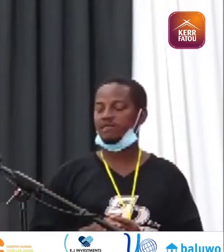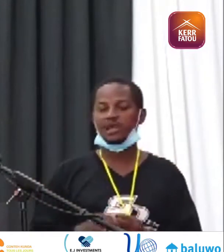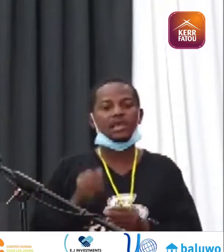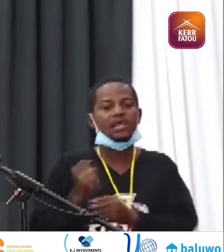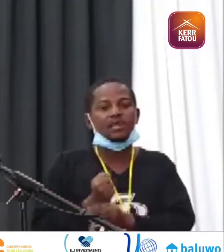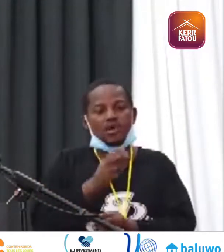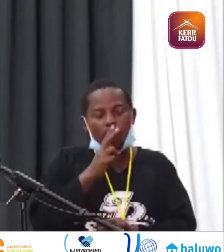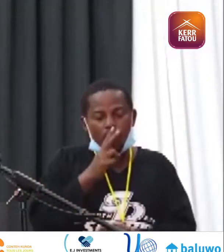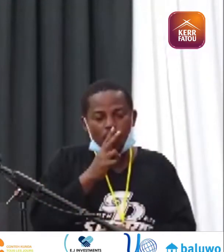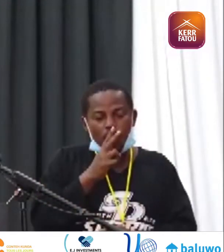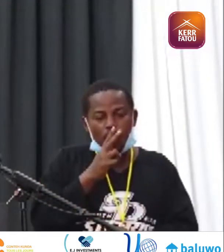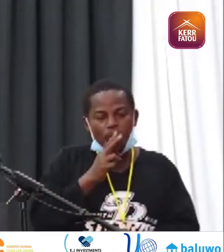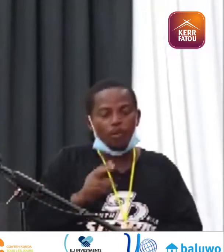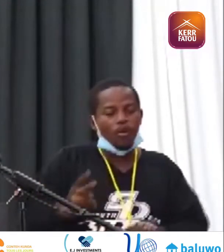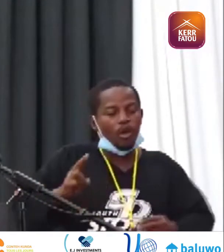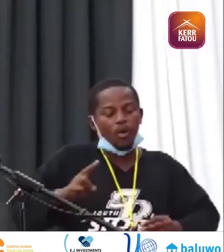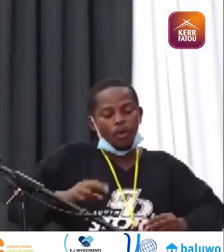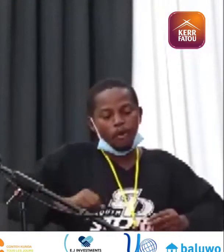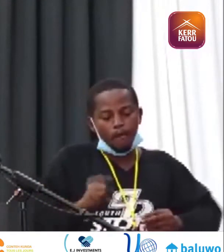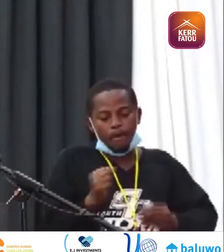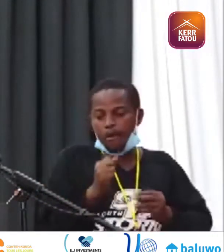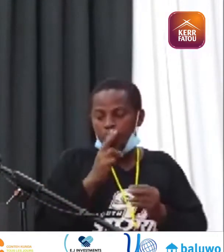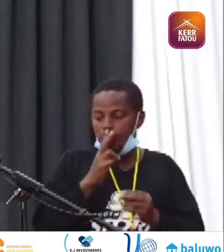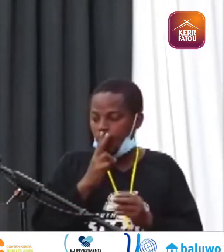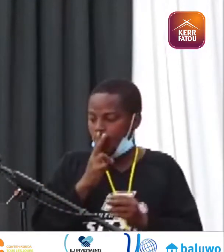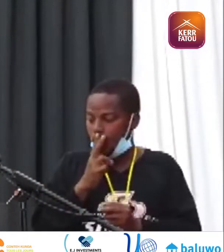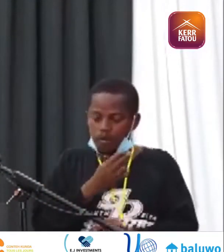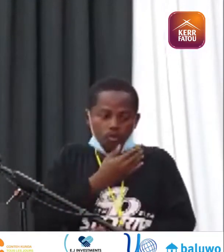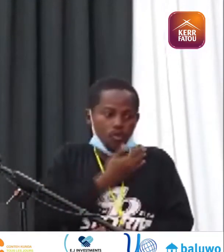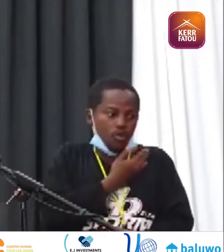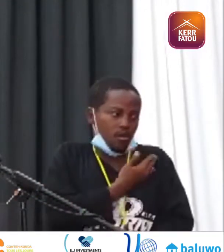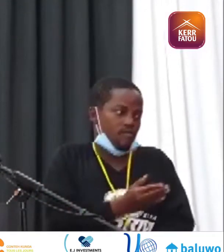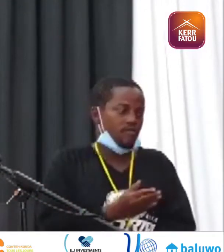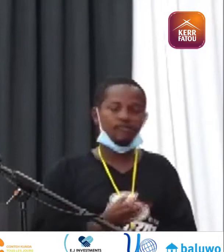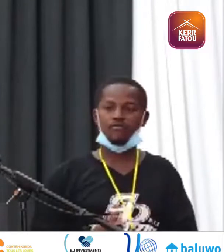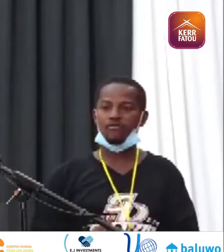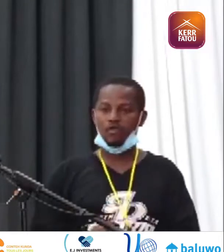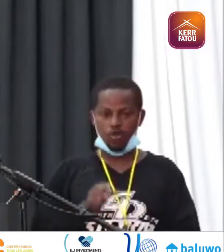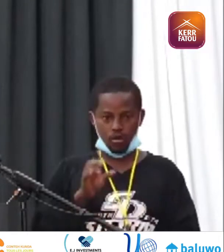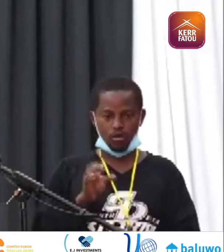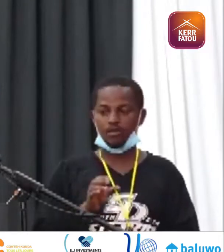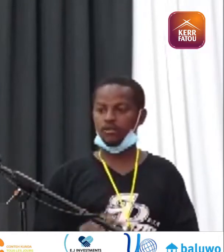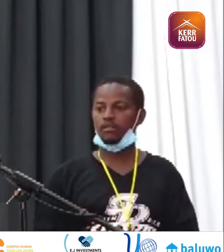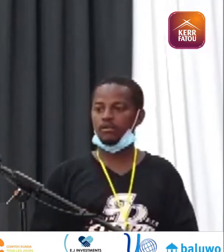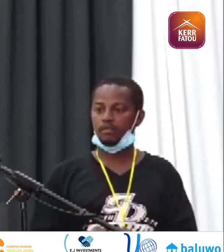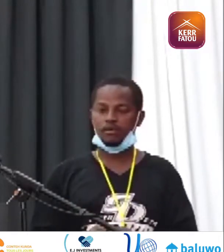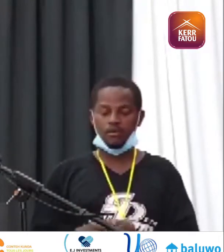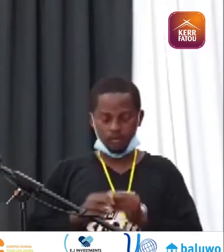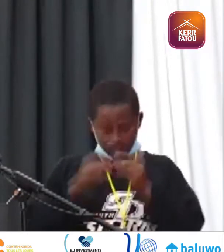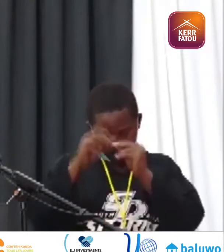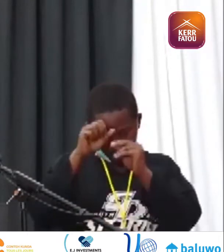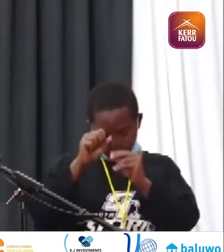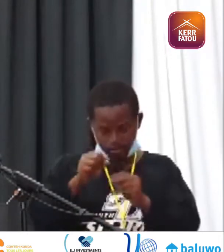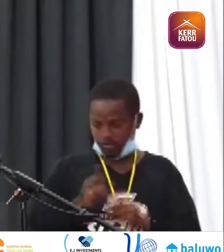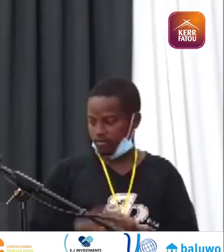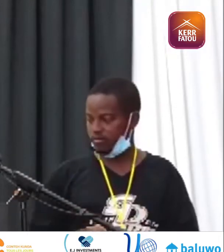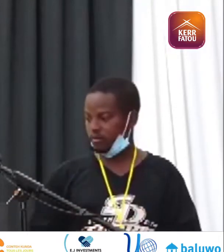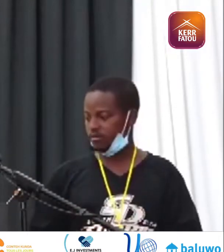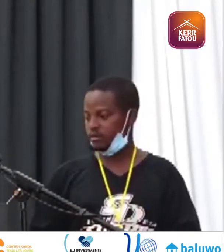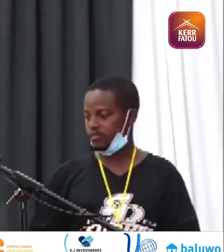by a dictator who refused to leave the country's governance.